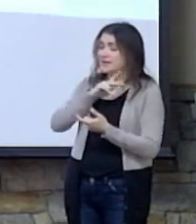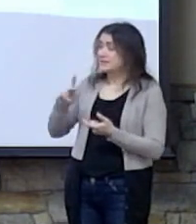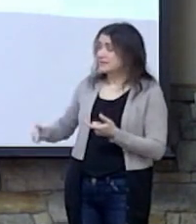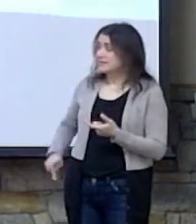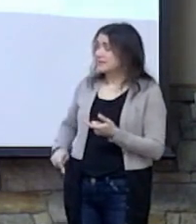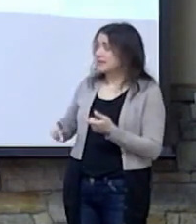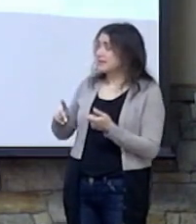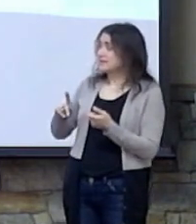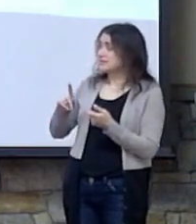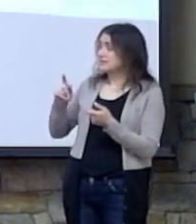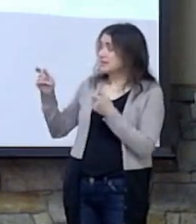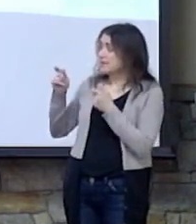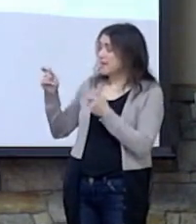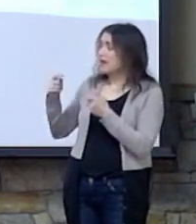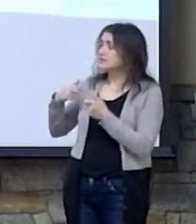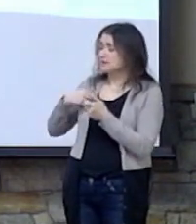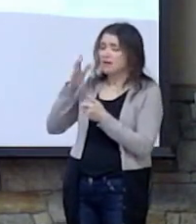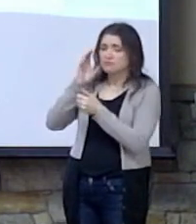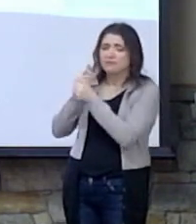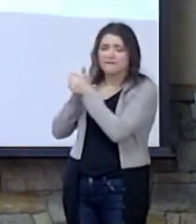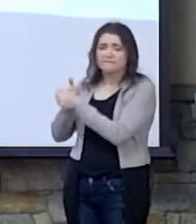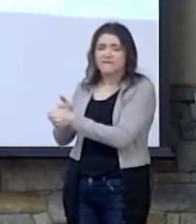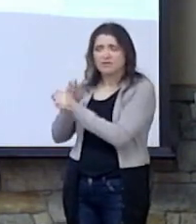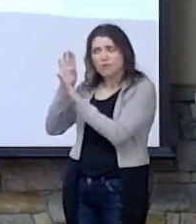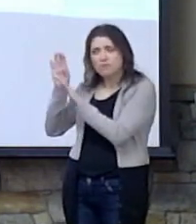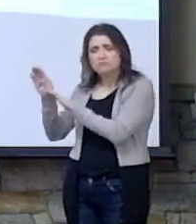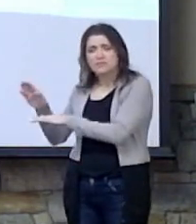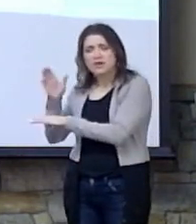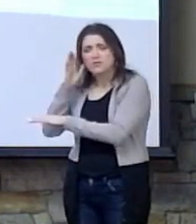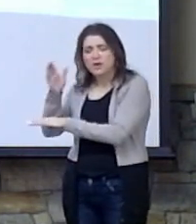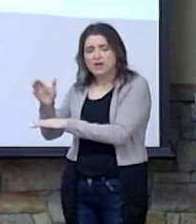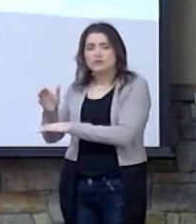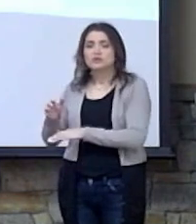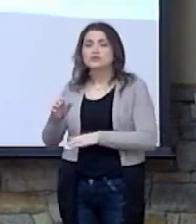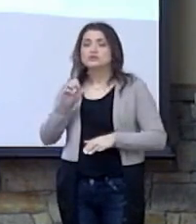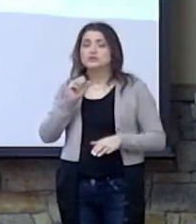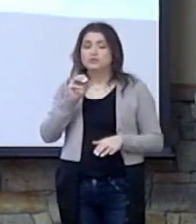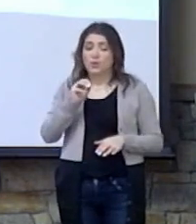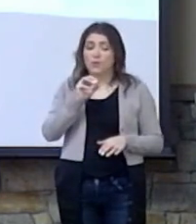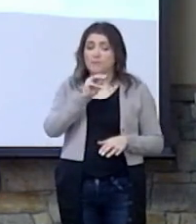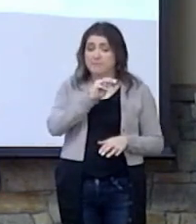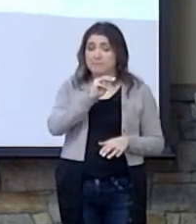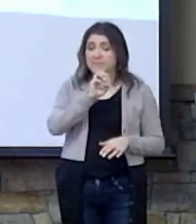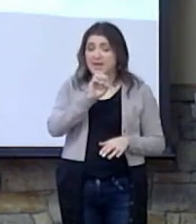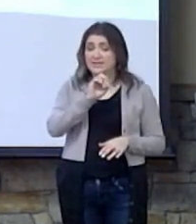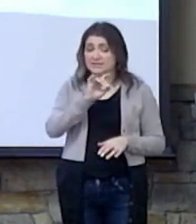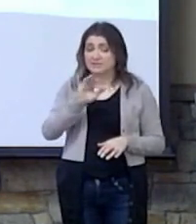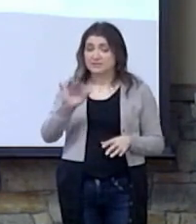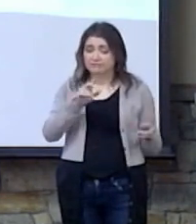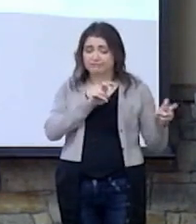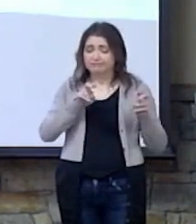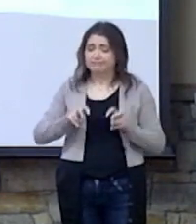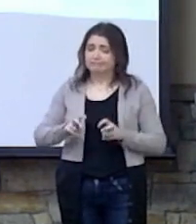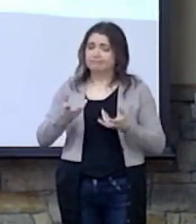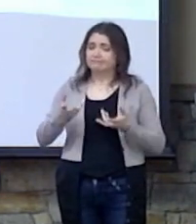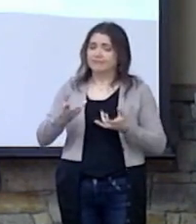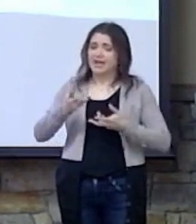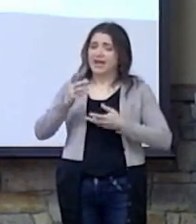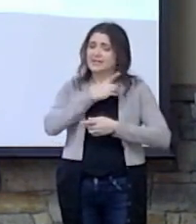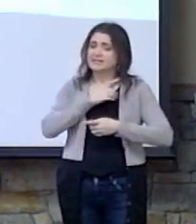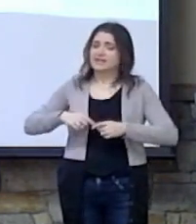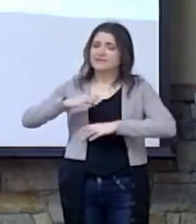so will your servant do. So Mephibosheth ate at David's table, like one of the king's sons.